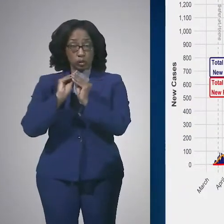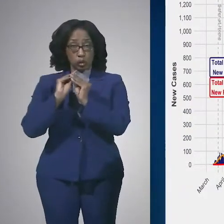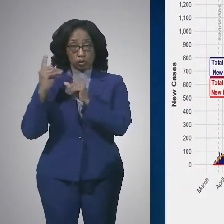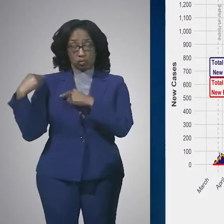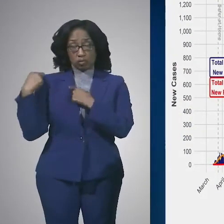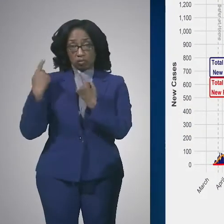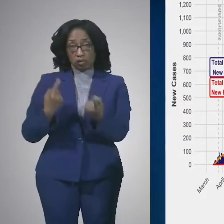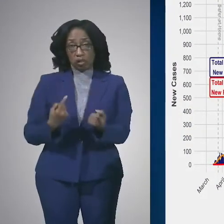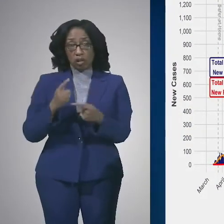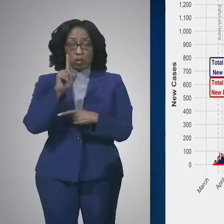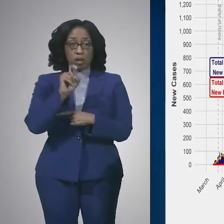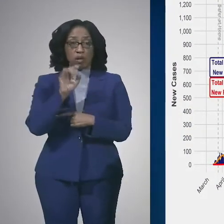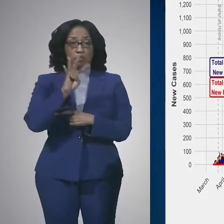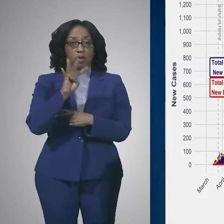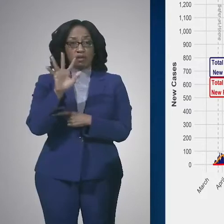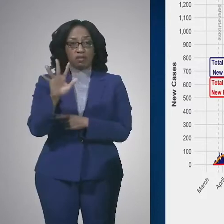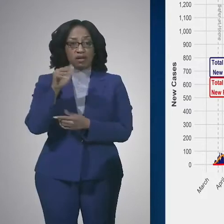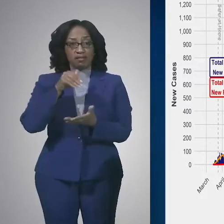date,